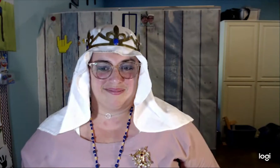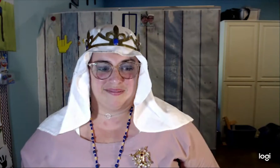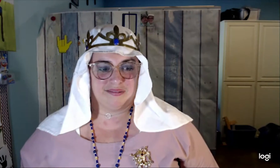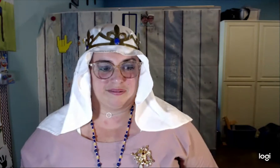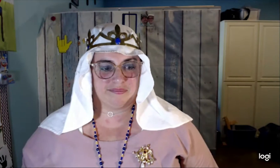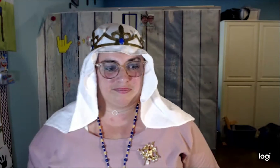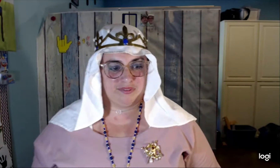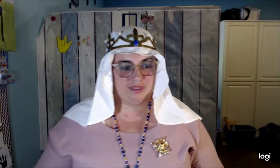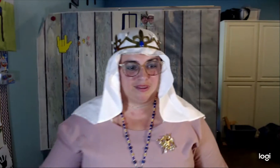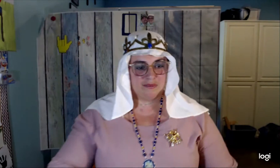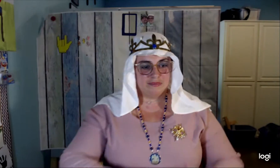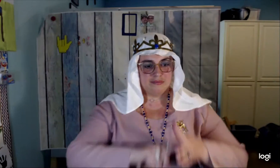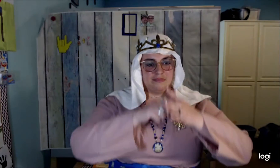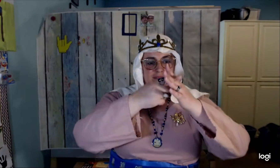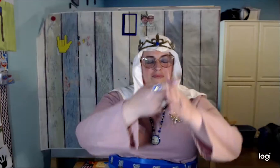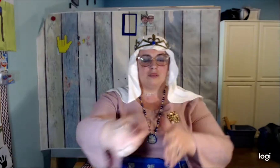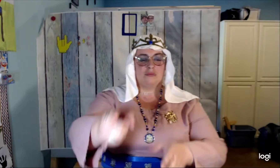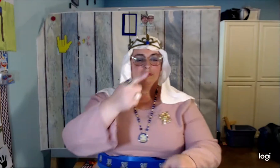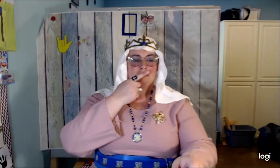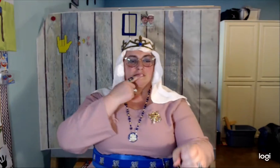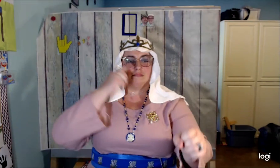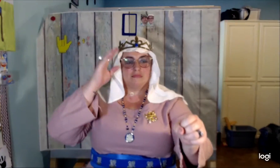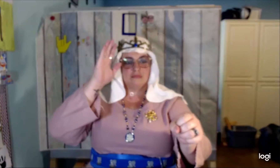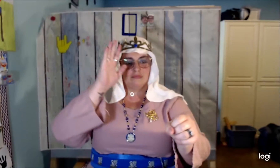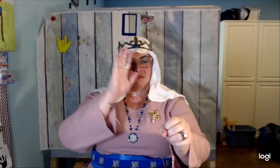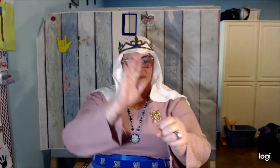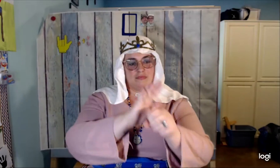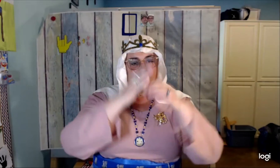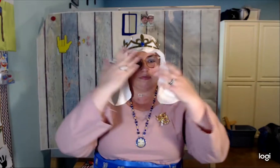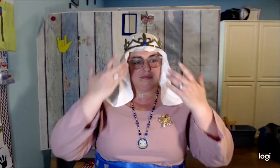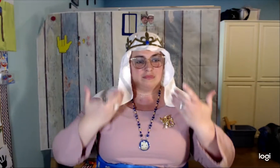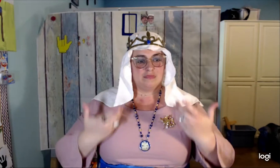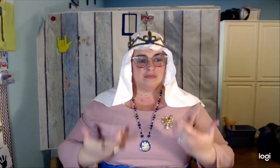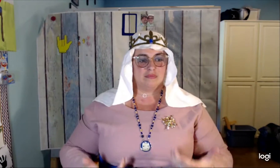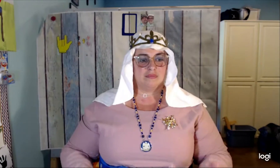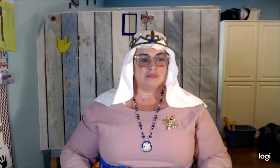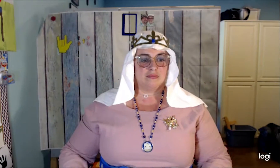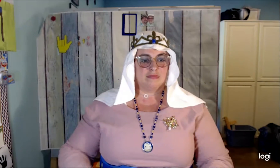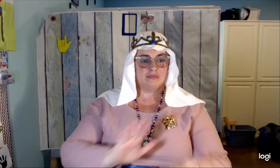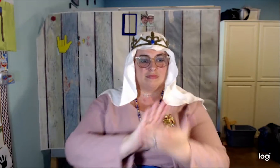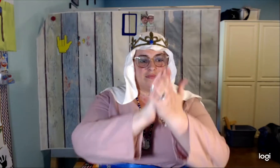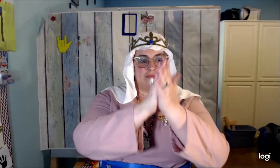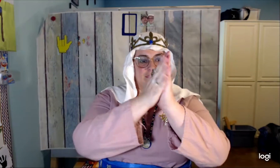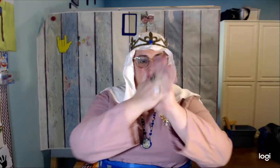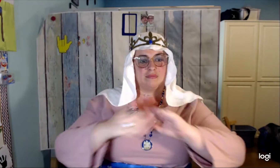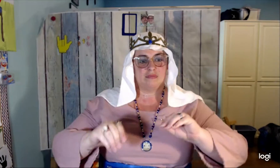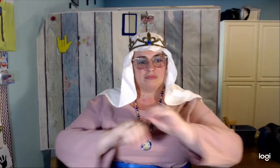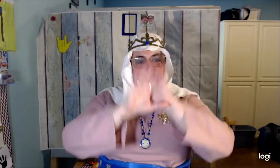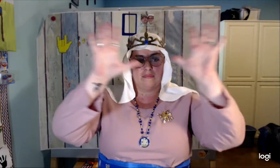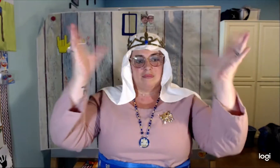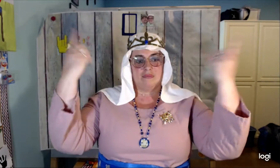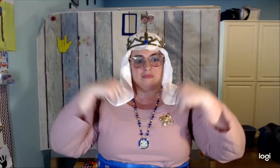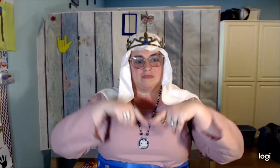You made me a promise right from the start, that you were my light in